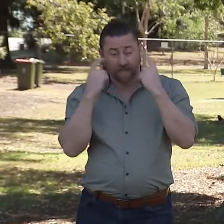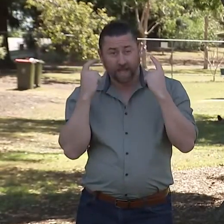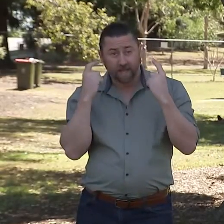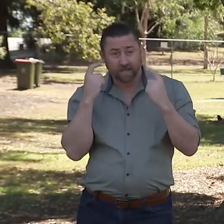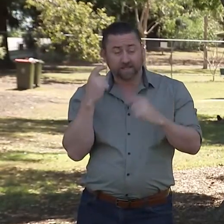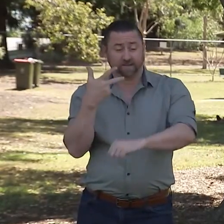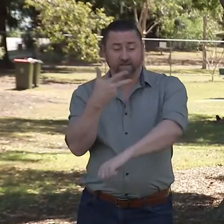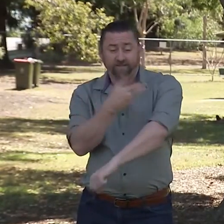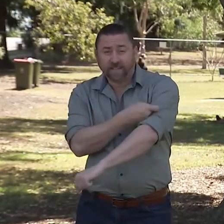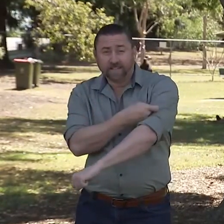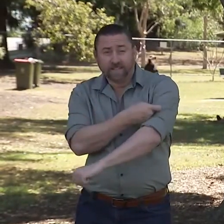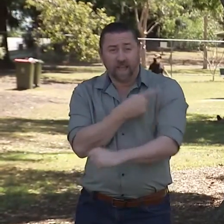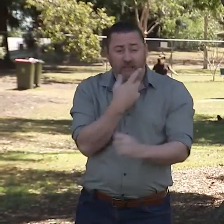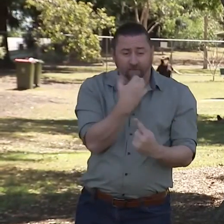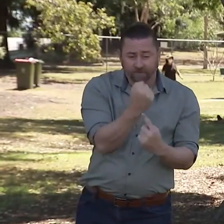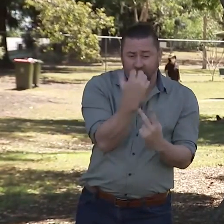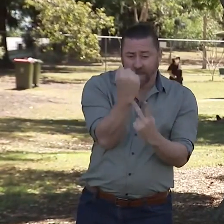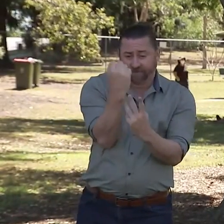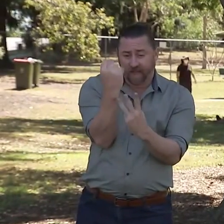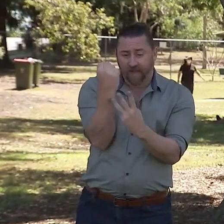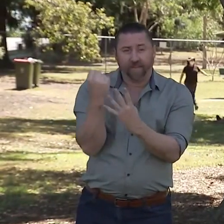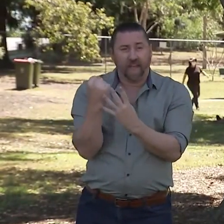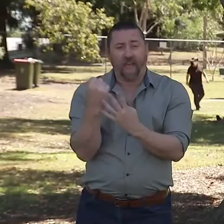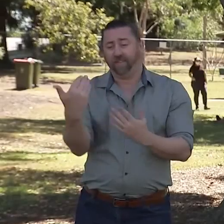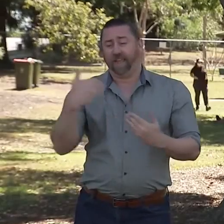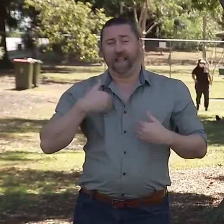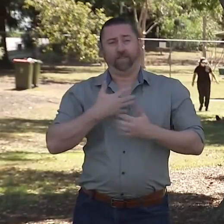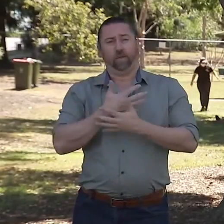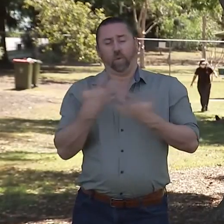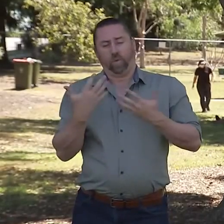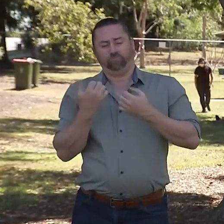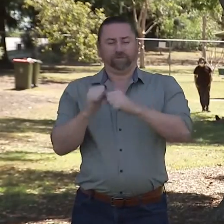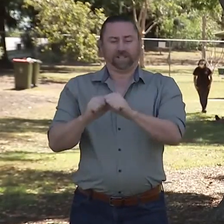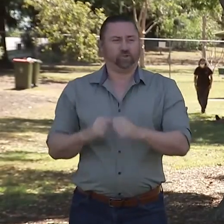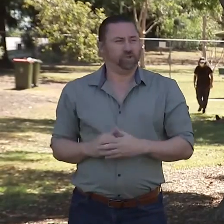vaccination, mask wearing, and to make sure you're using the check-in app.